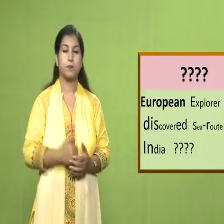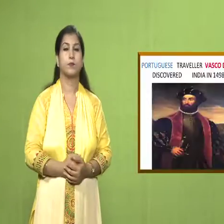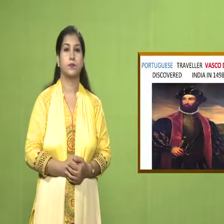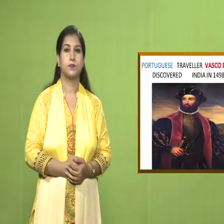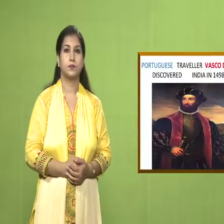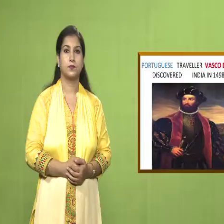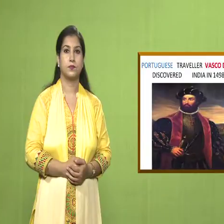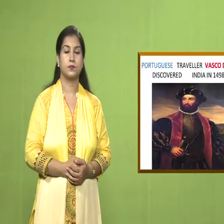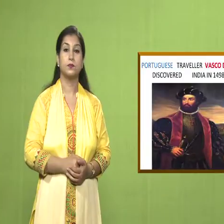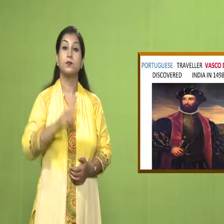Your answer is correct.